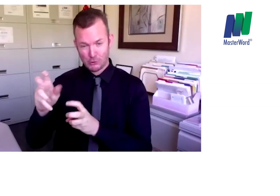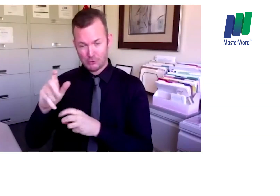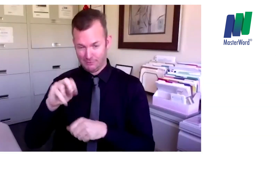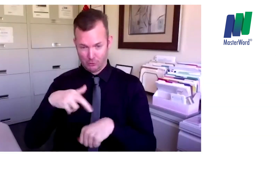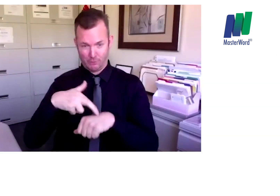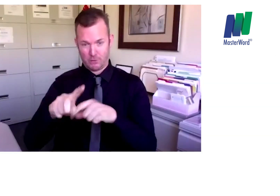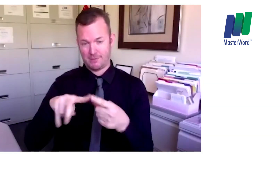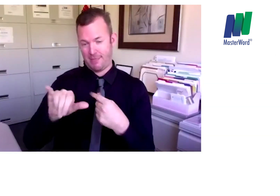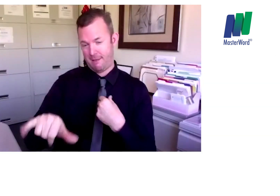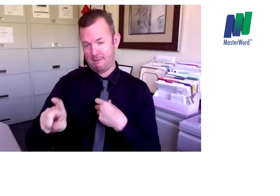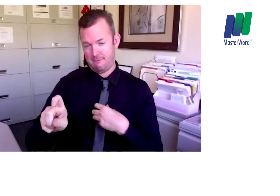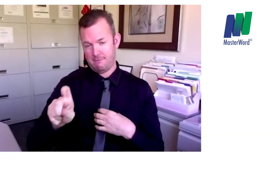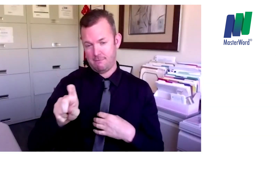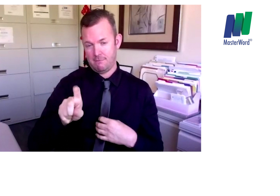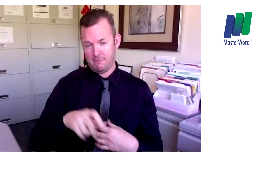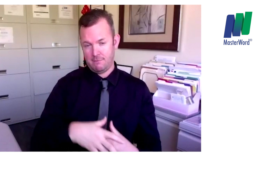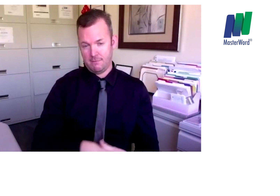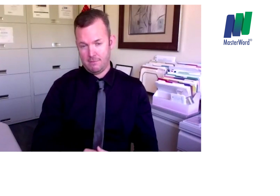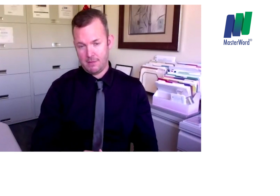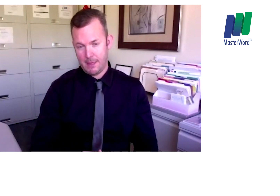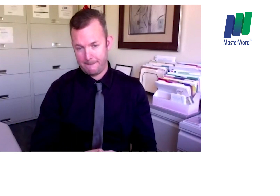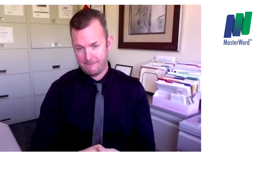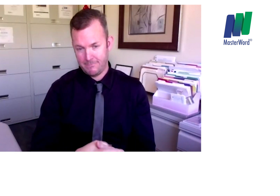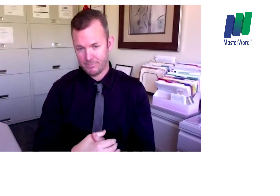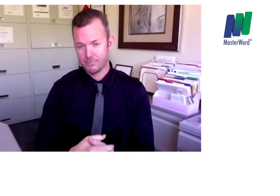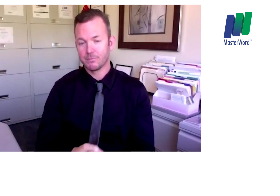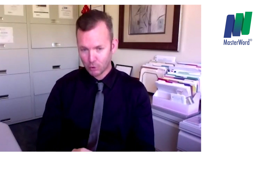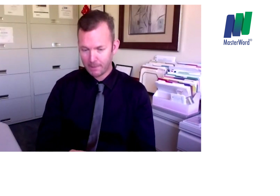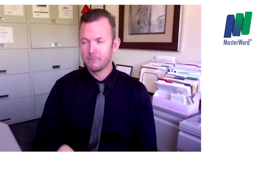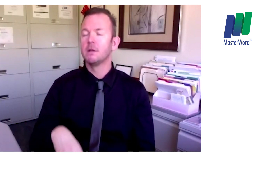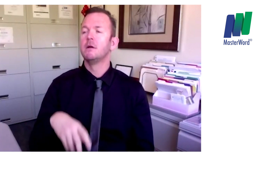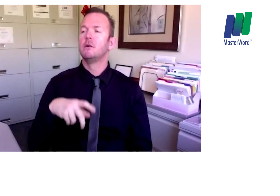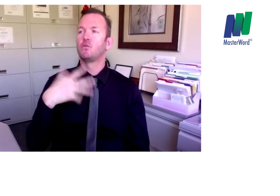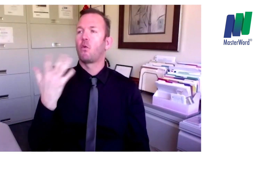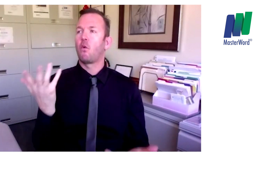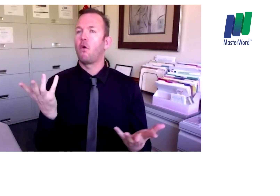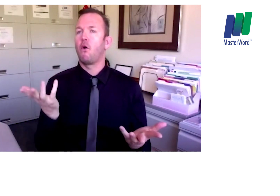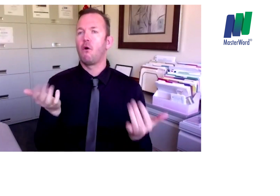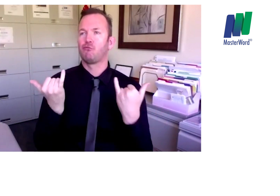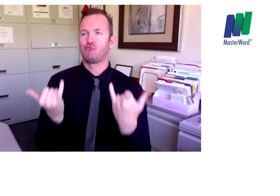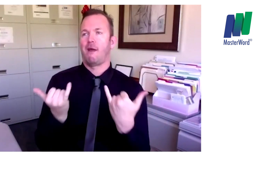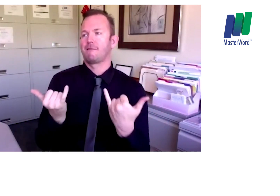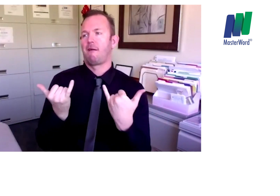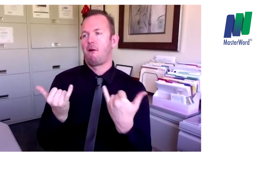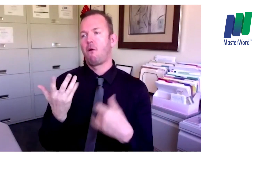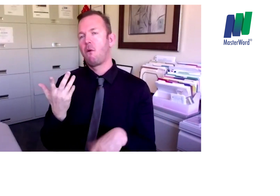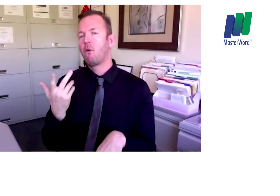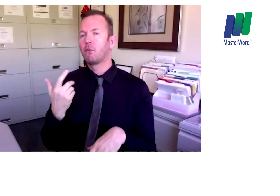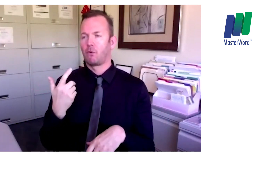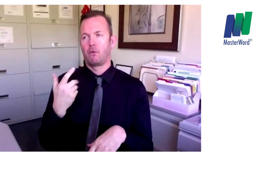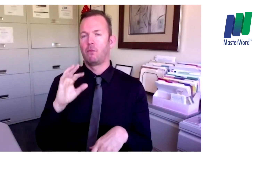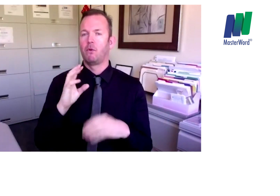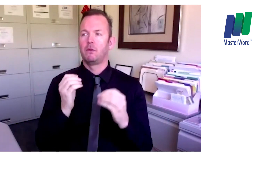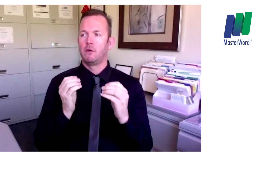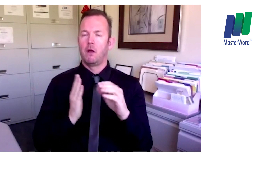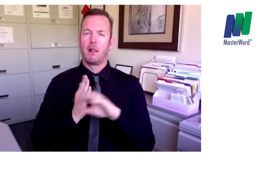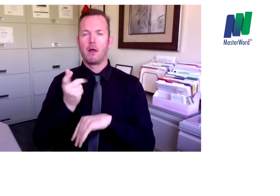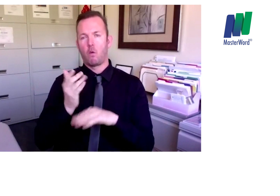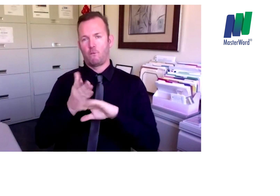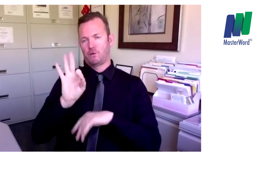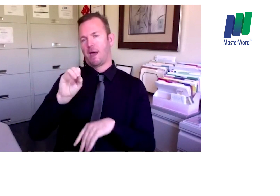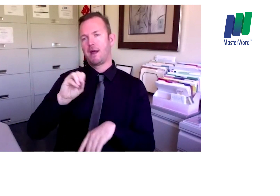So during the current pandemic issues, that's what you're referring to? Okay. So